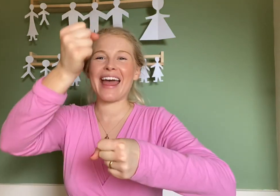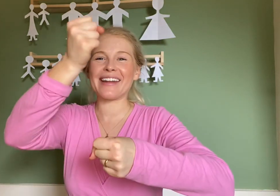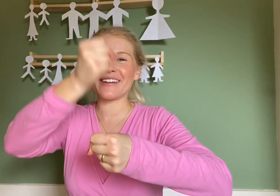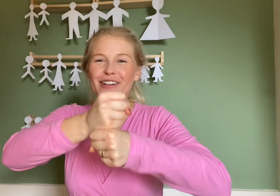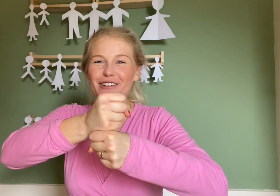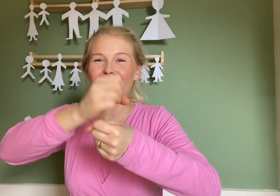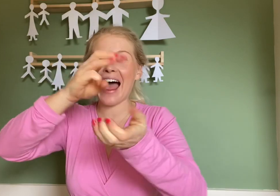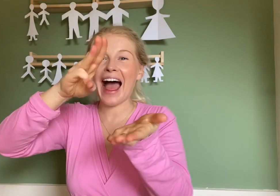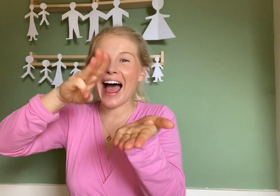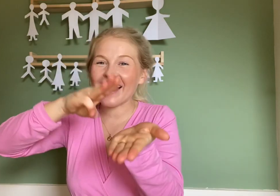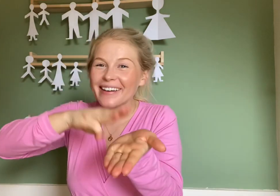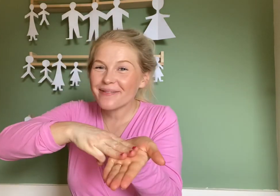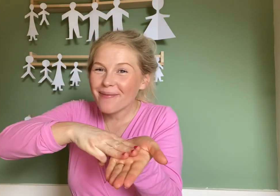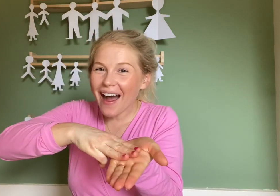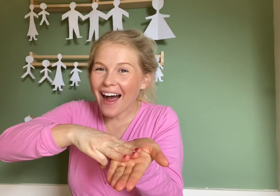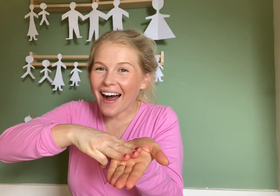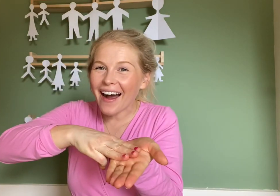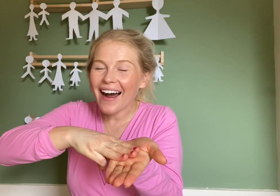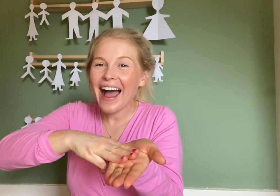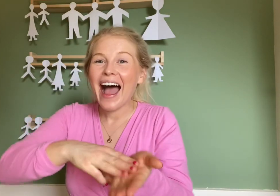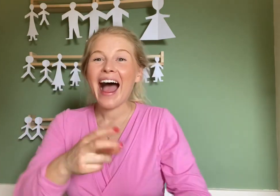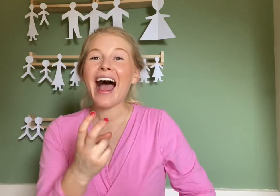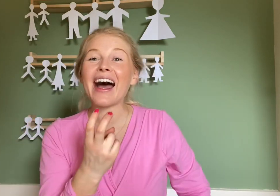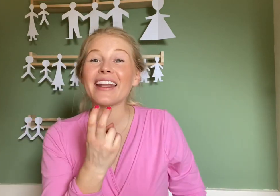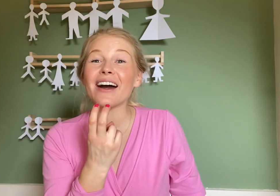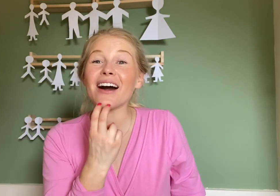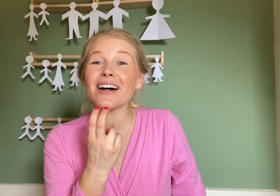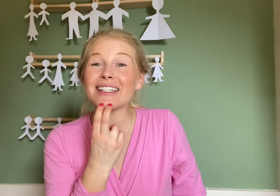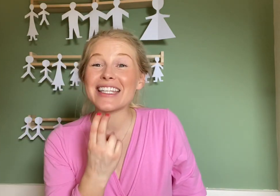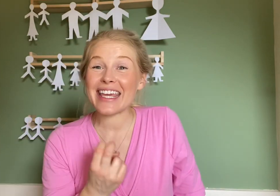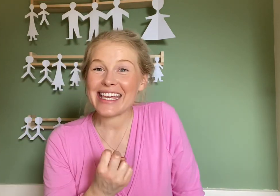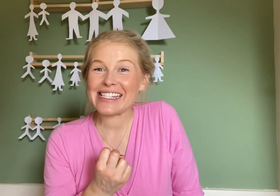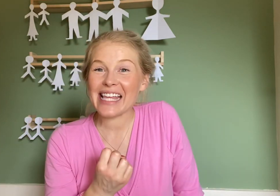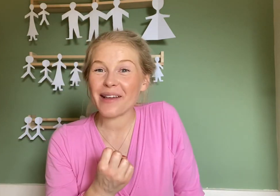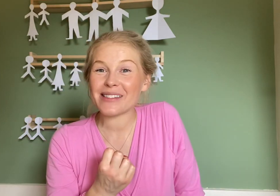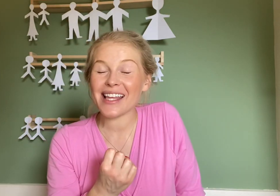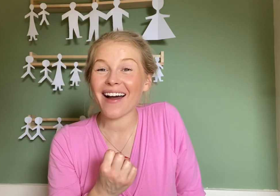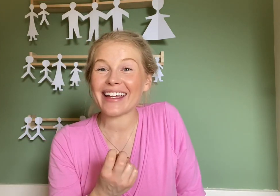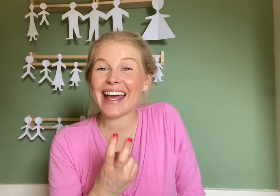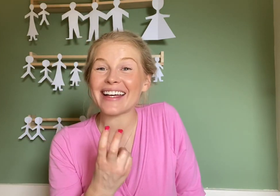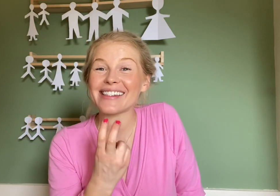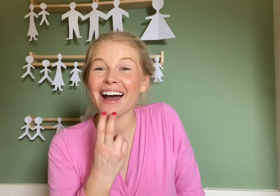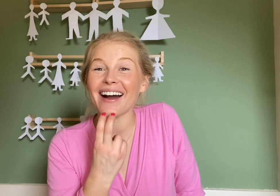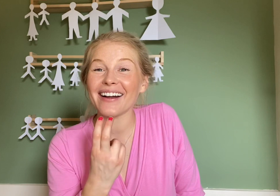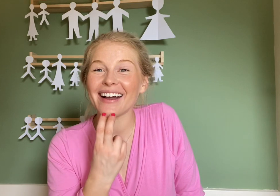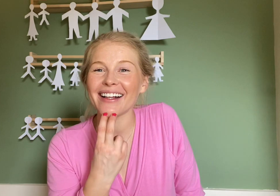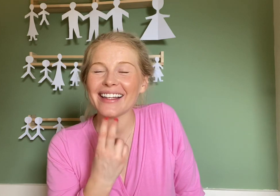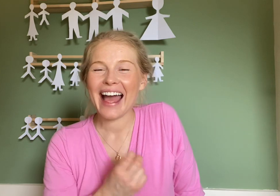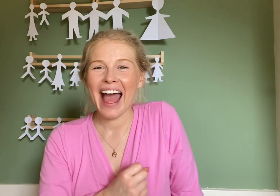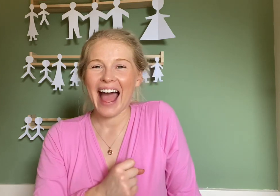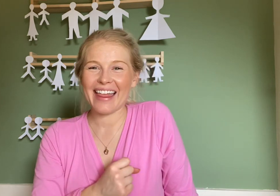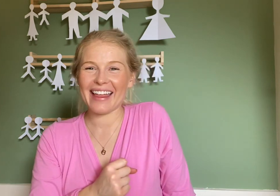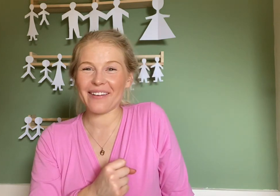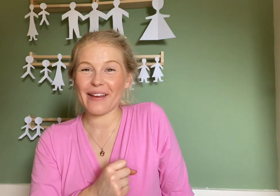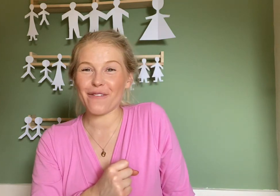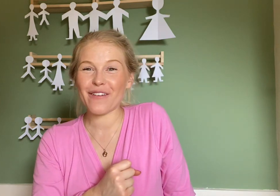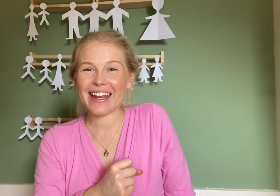Grandma and Auntie, same sign as Uncle and then we finished